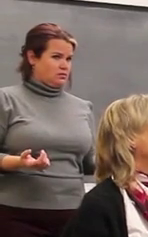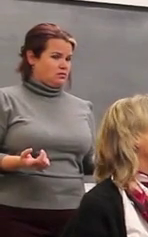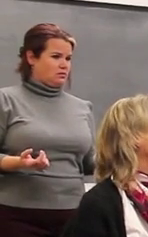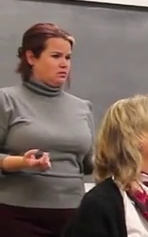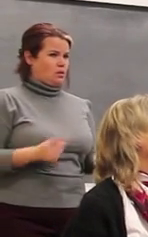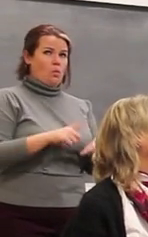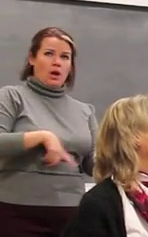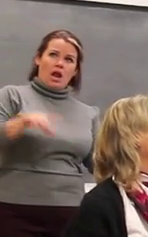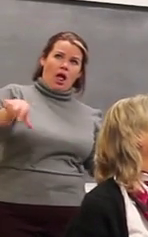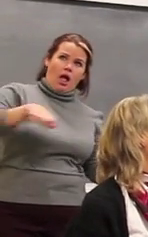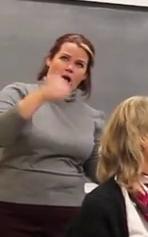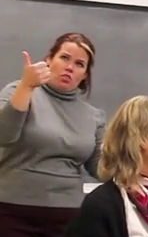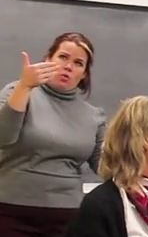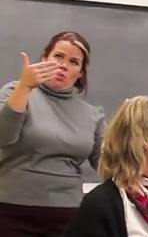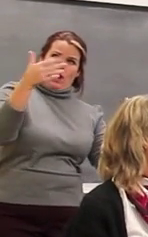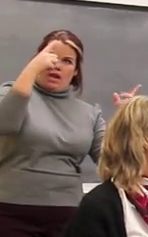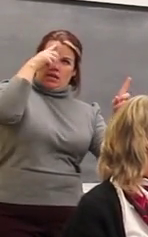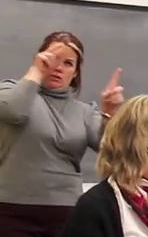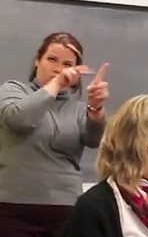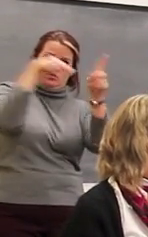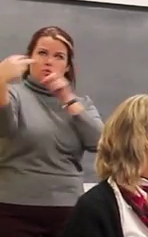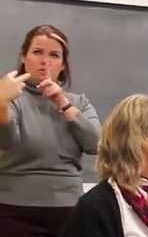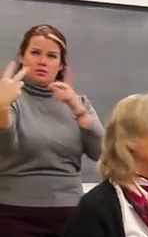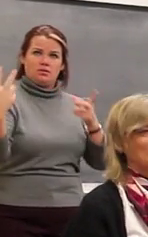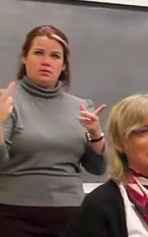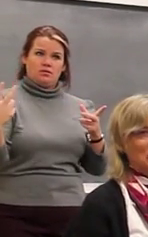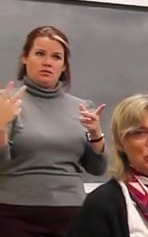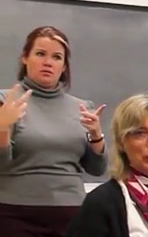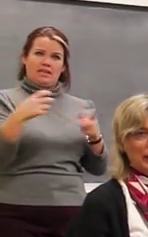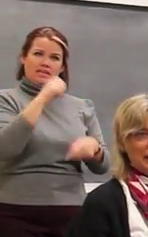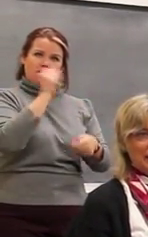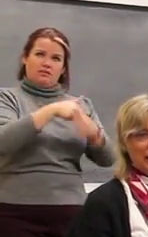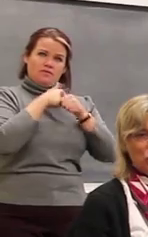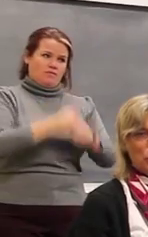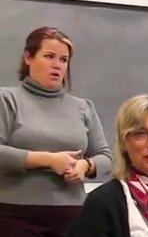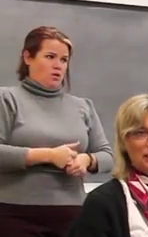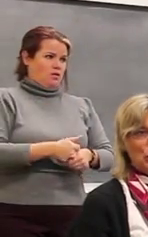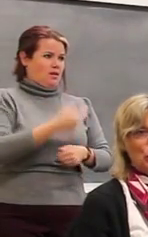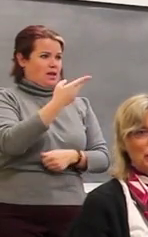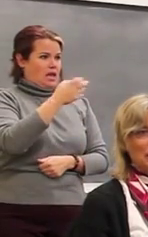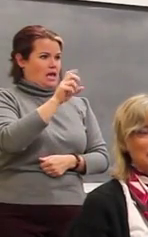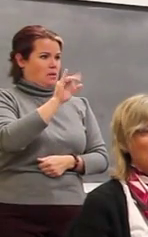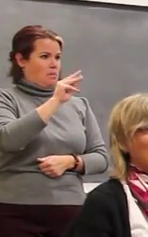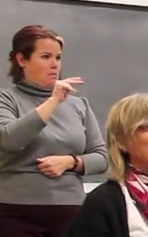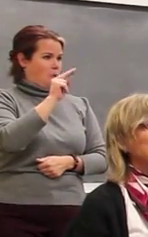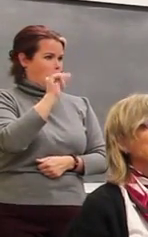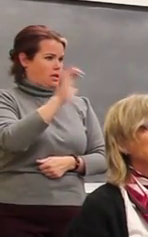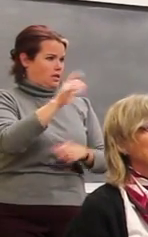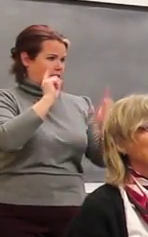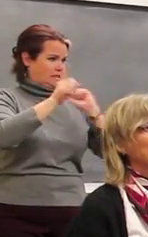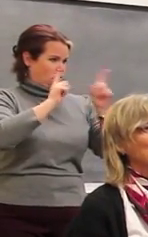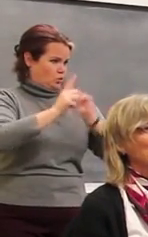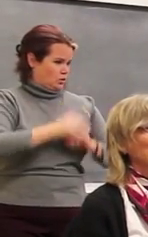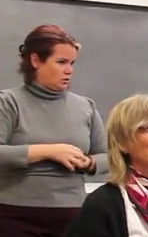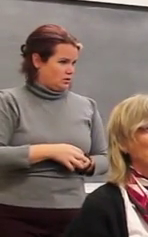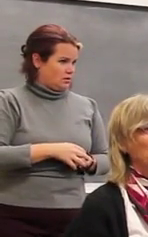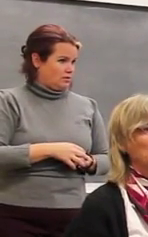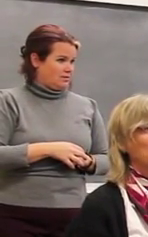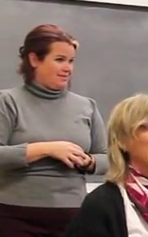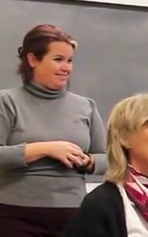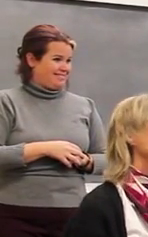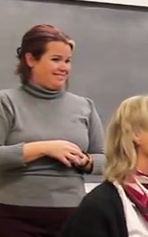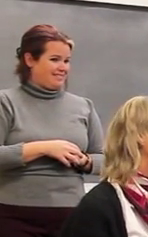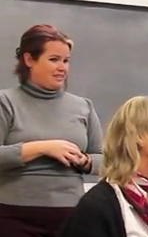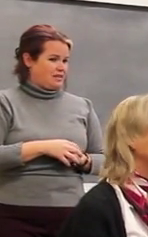What's another way of thinking that's not consistent with these hegemonic discourses? And here again, I turn to